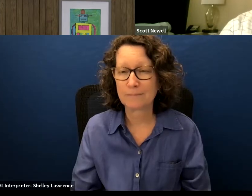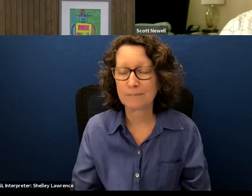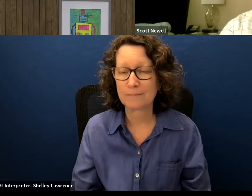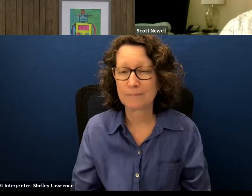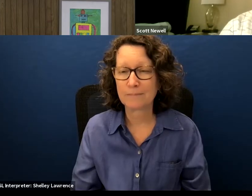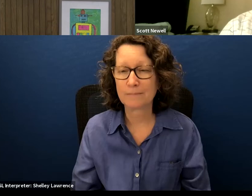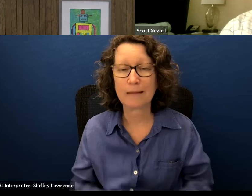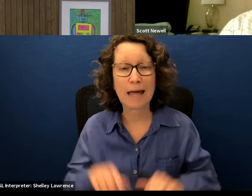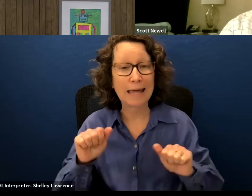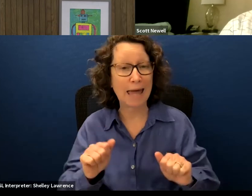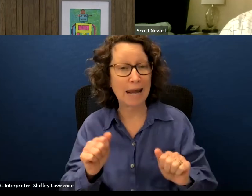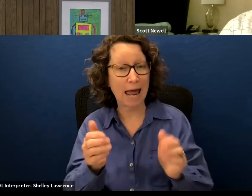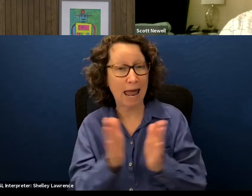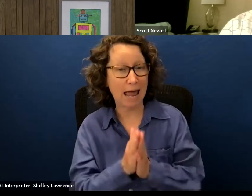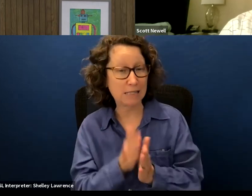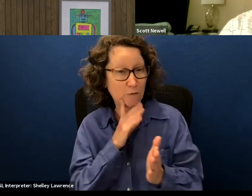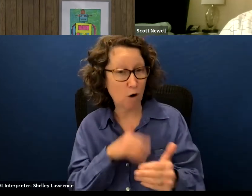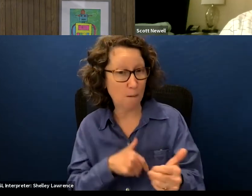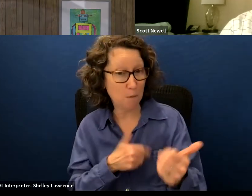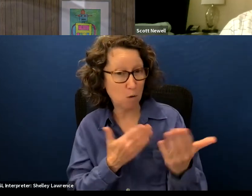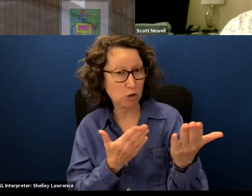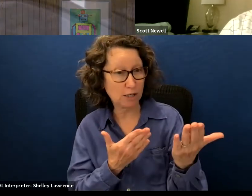Can I ask for a motion to,